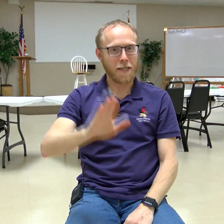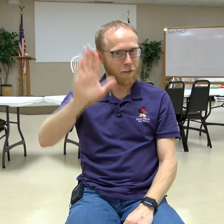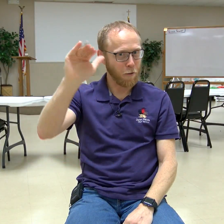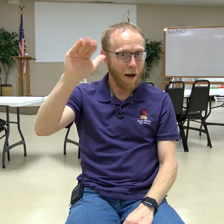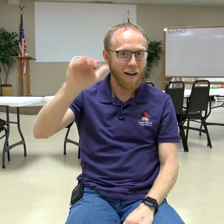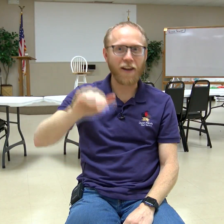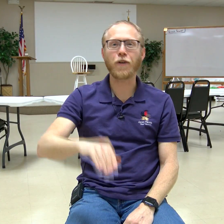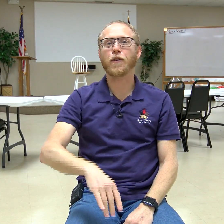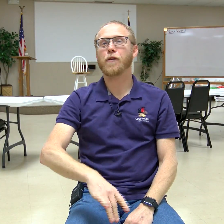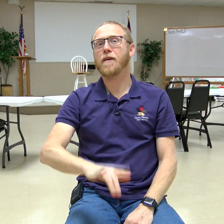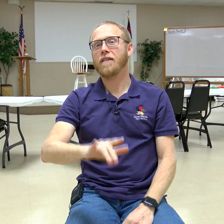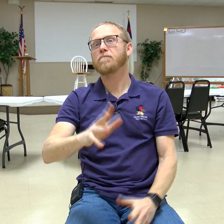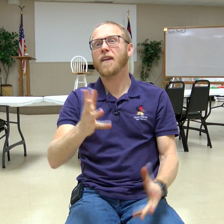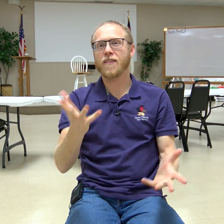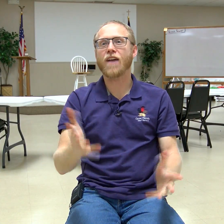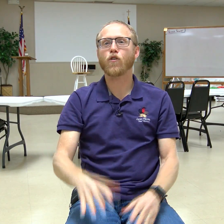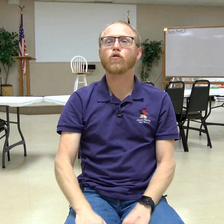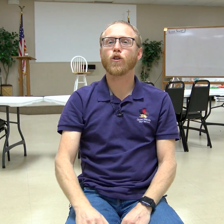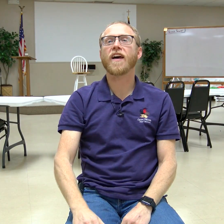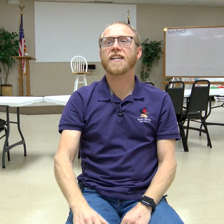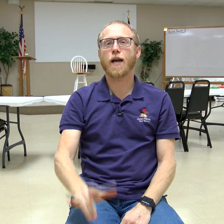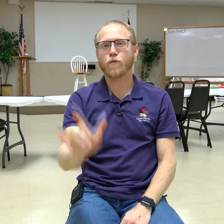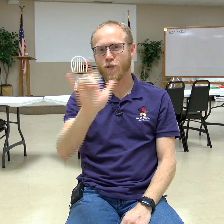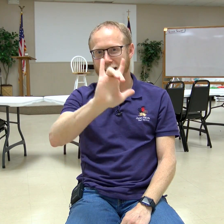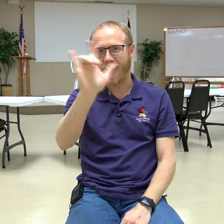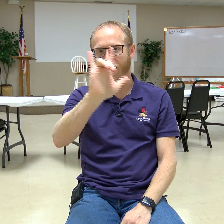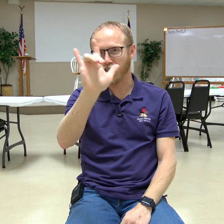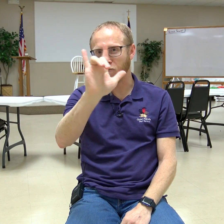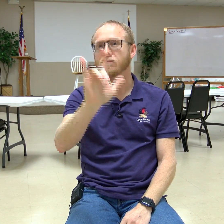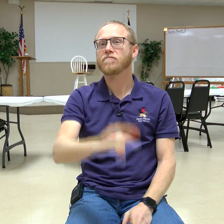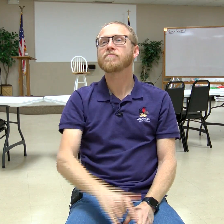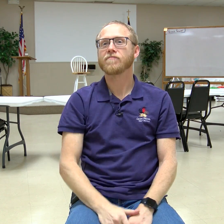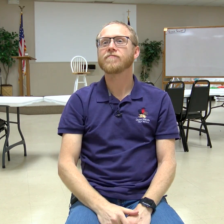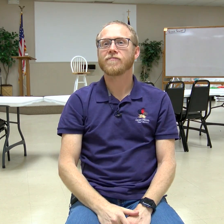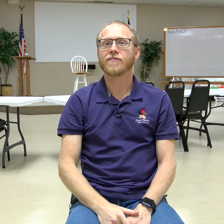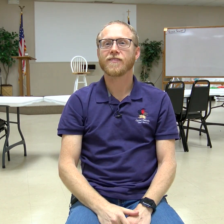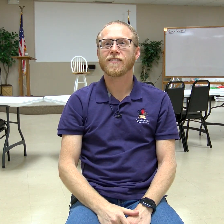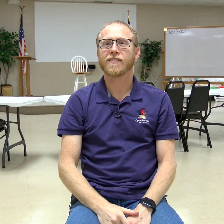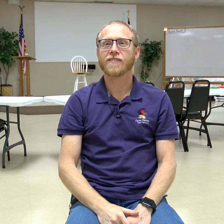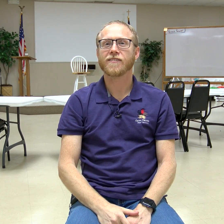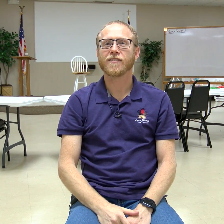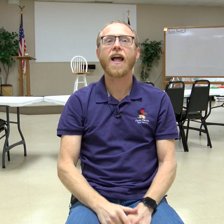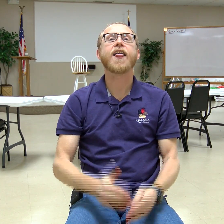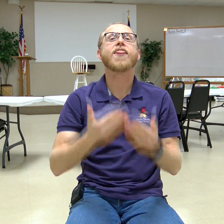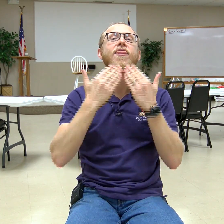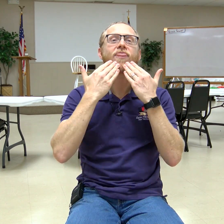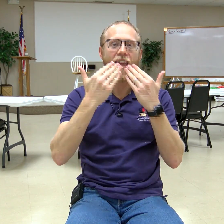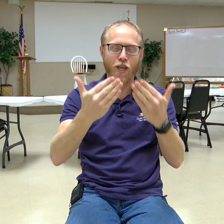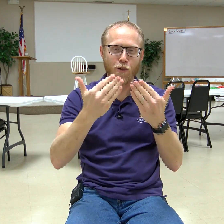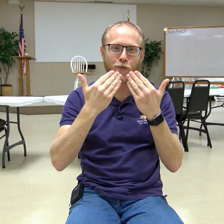goodbye or it could be in deaf culture. A lot of times you'll see. love you. Alexandra Meacham, Fox 33 News.